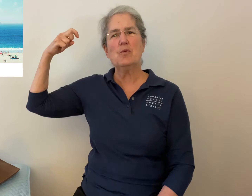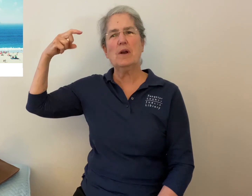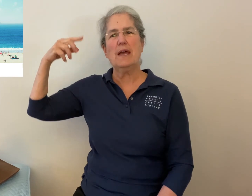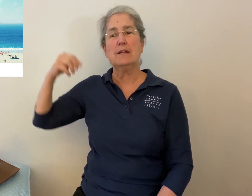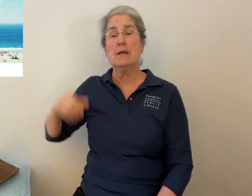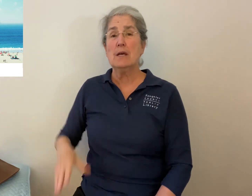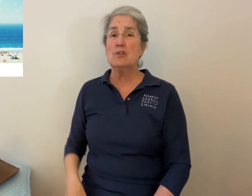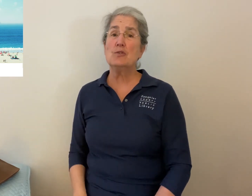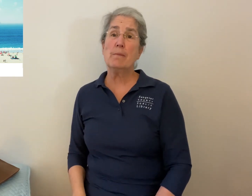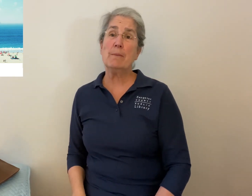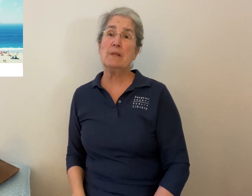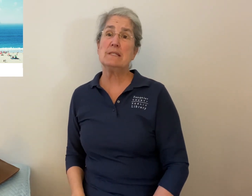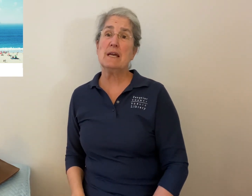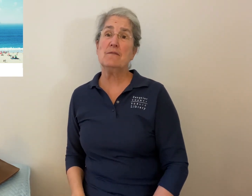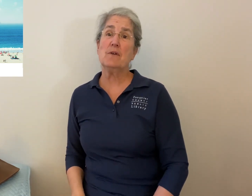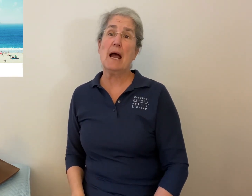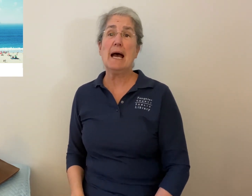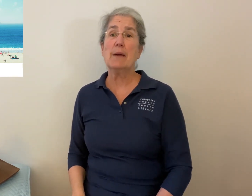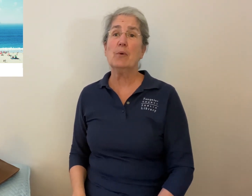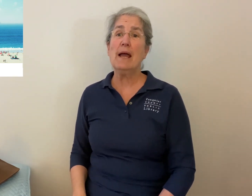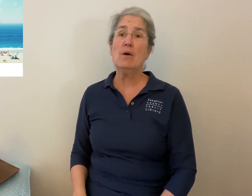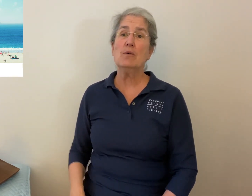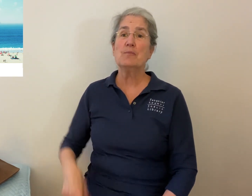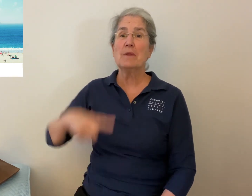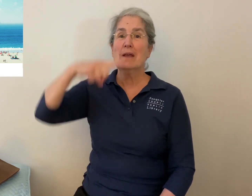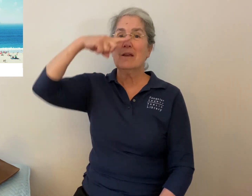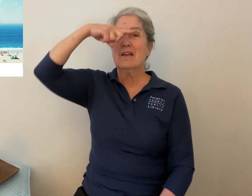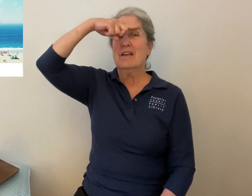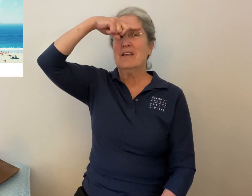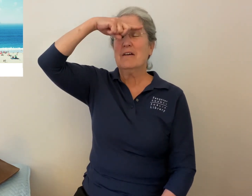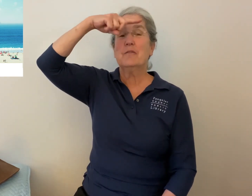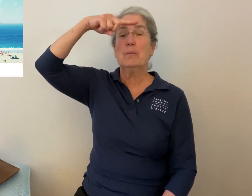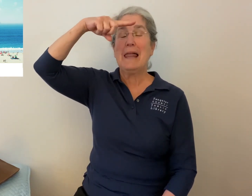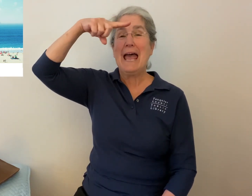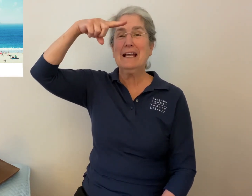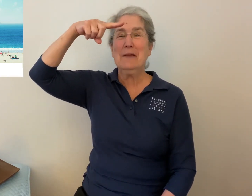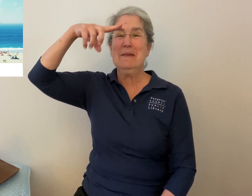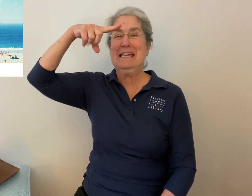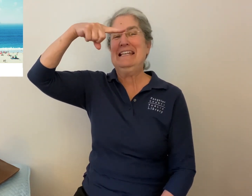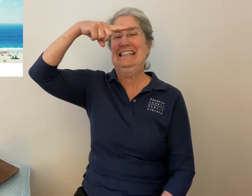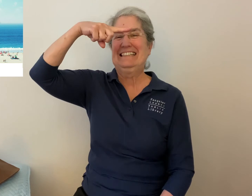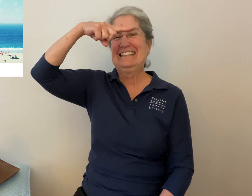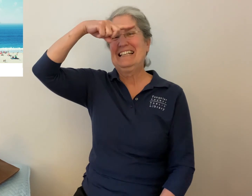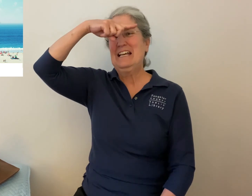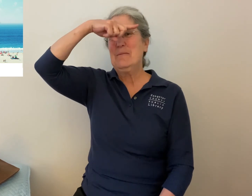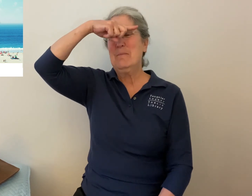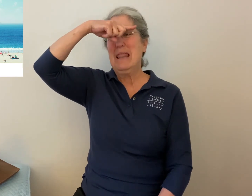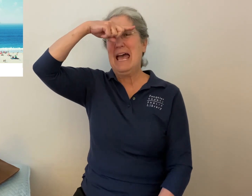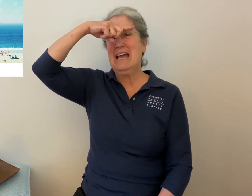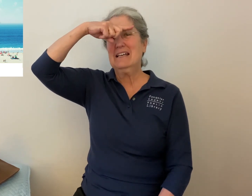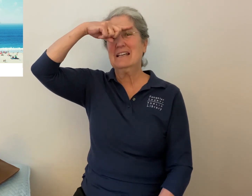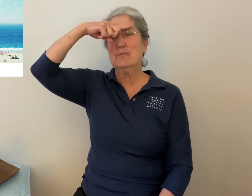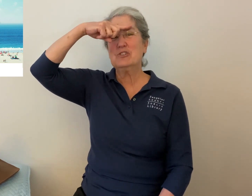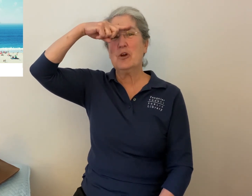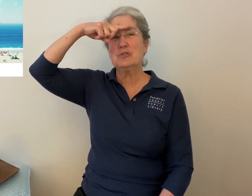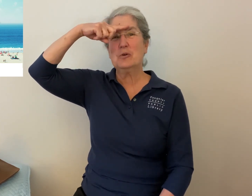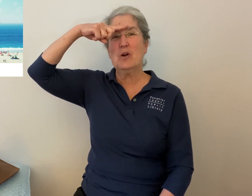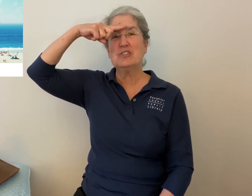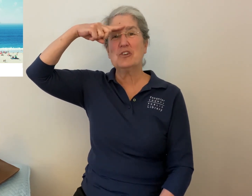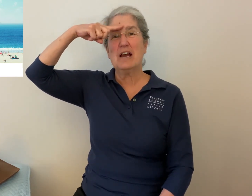forehead. Do you remember the sign for eyebrow? For black, I mean. Black, which goes across your